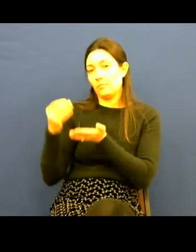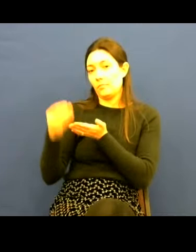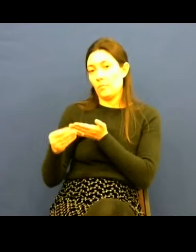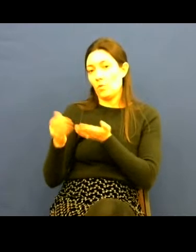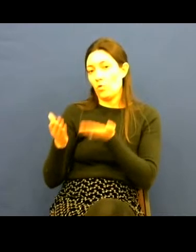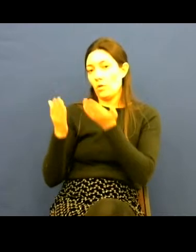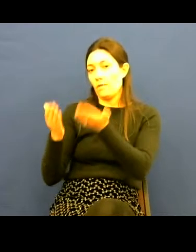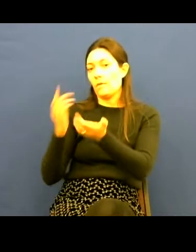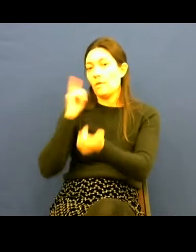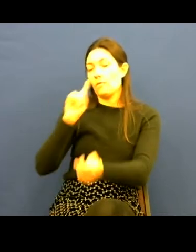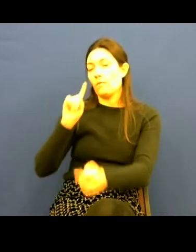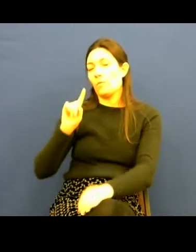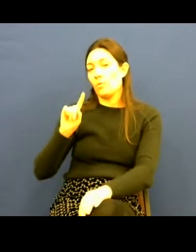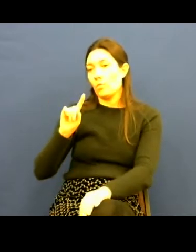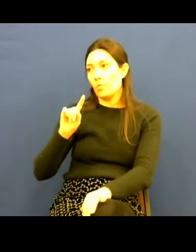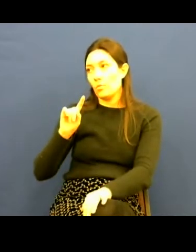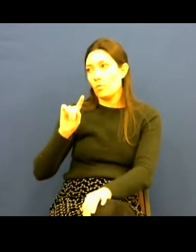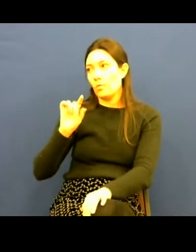offer for